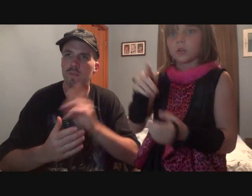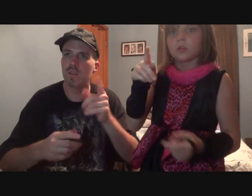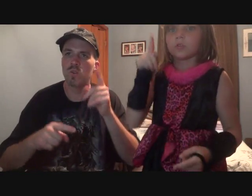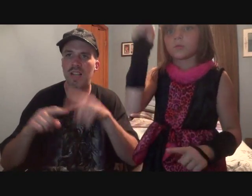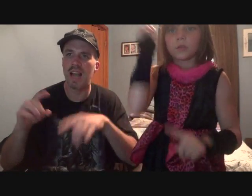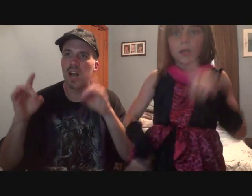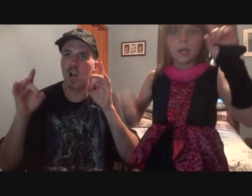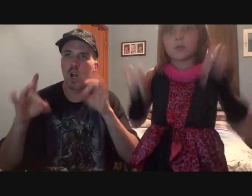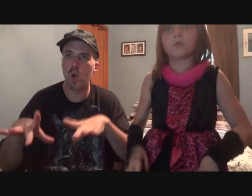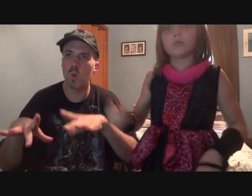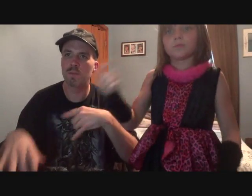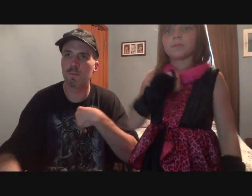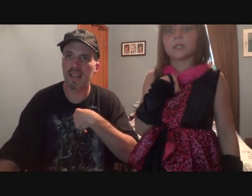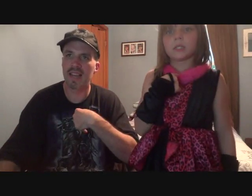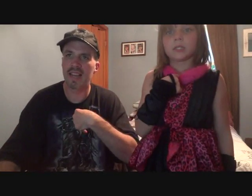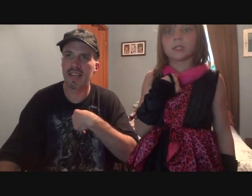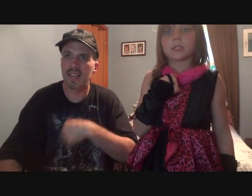you can't lose me